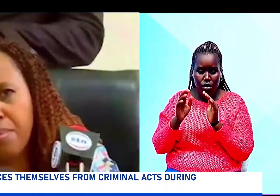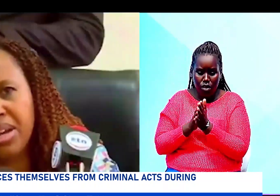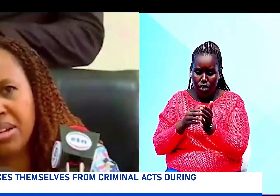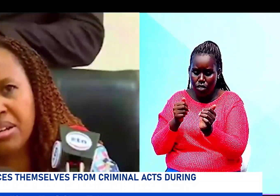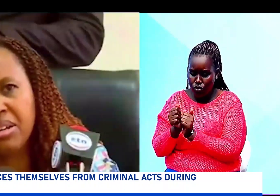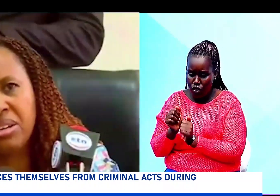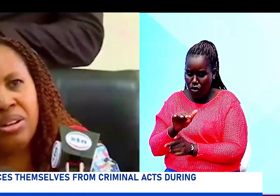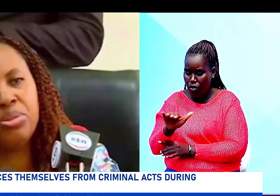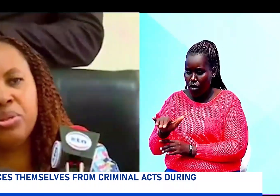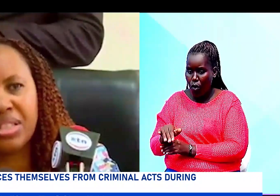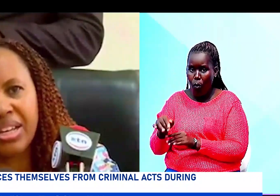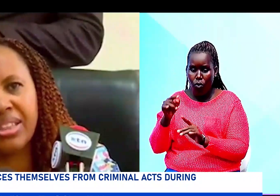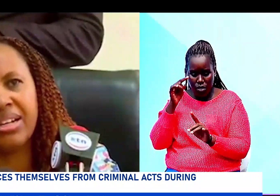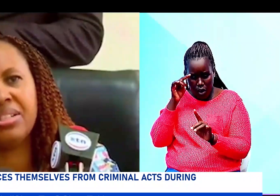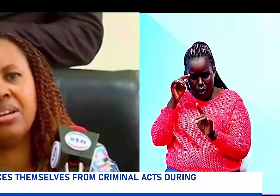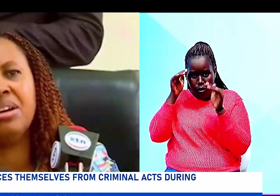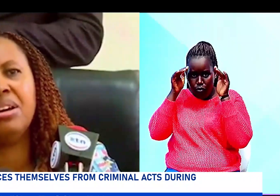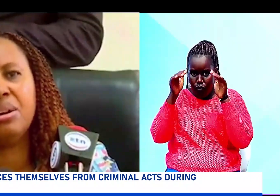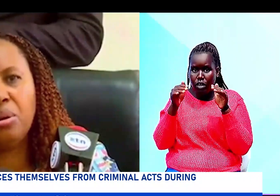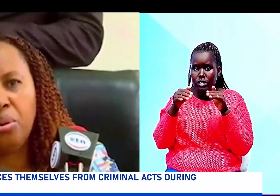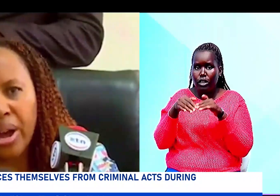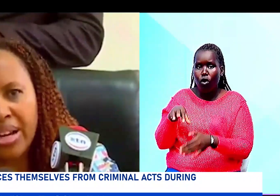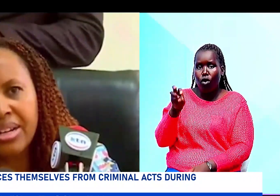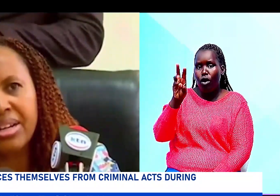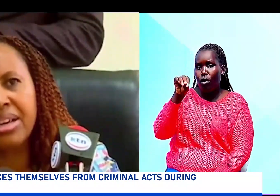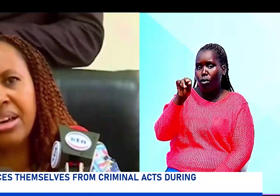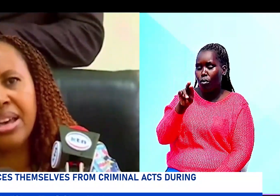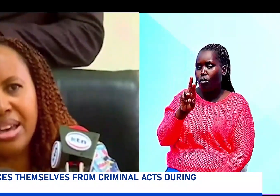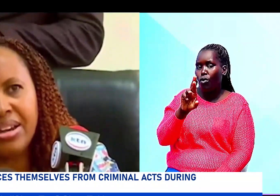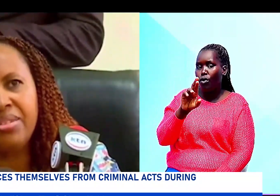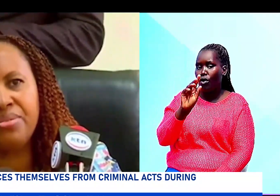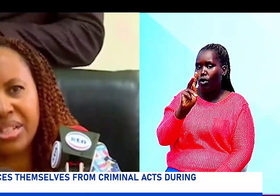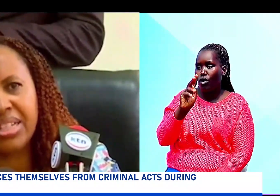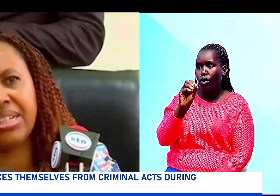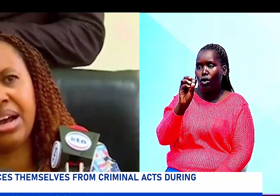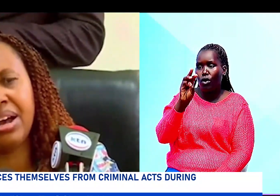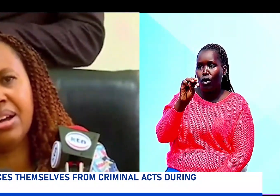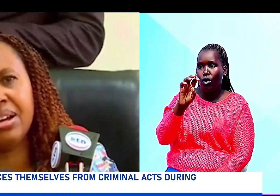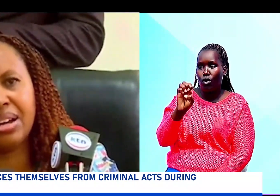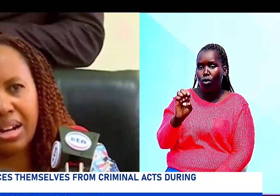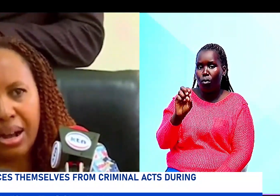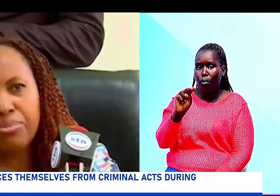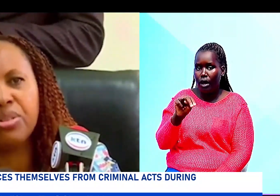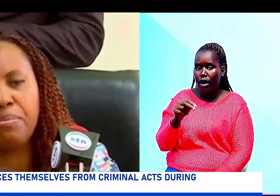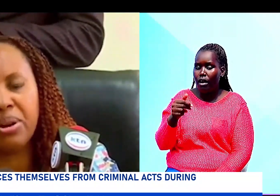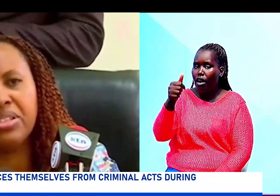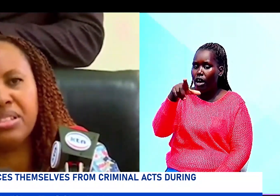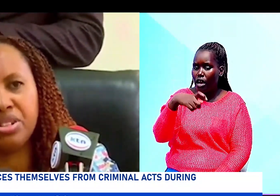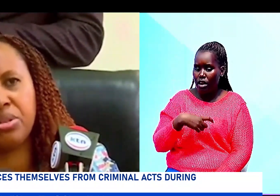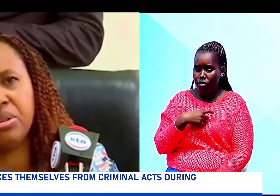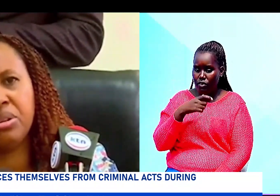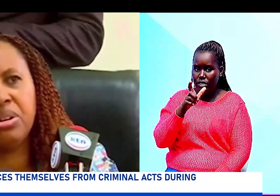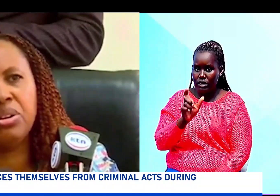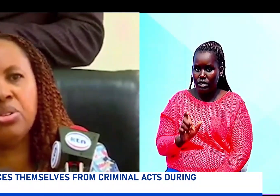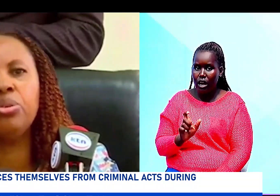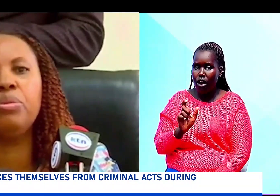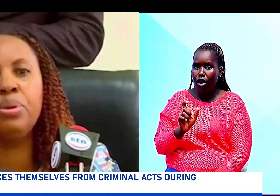Murkomen, to say that when any visitor come to the police station should